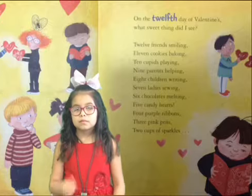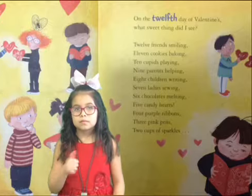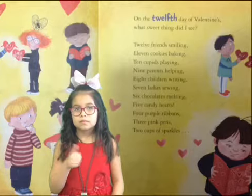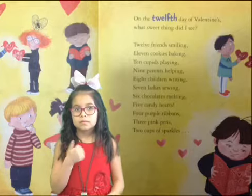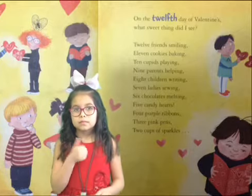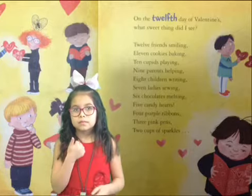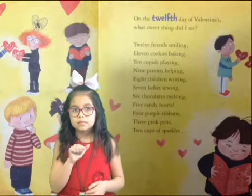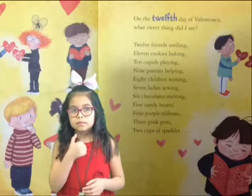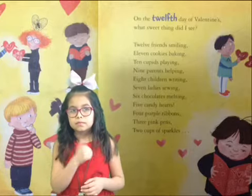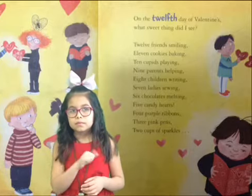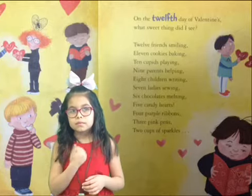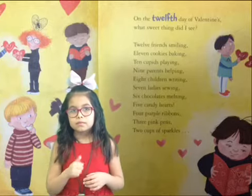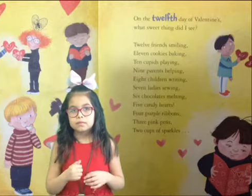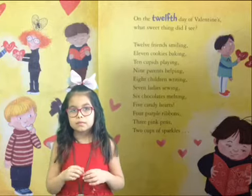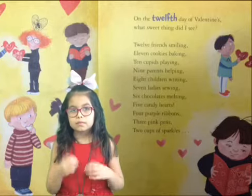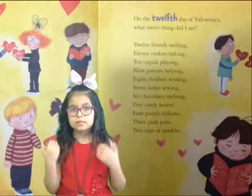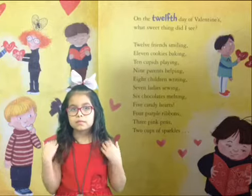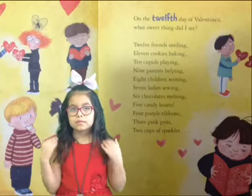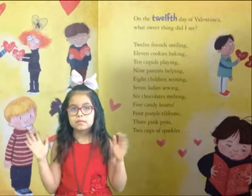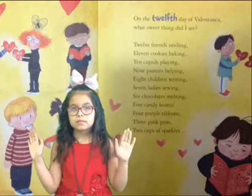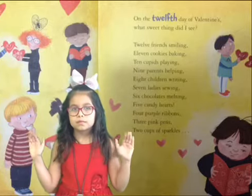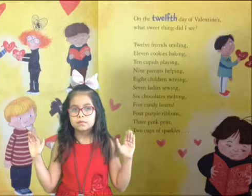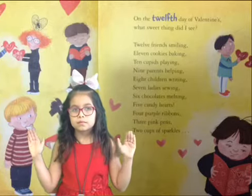Ten cubans playing.